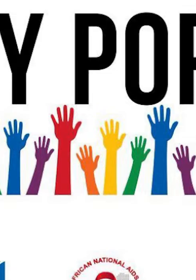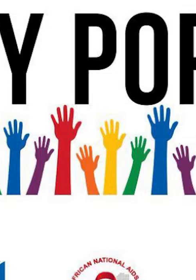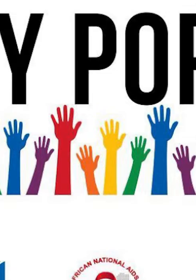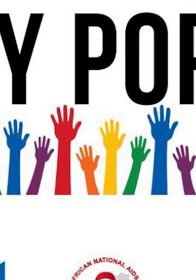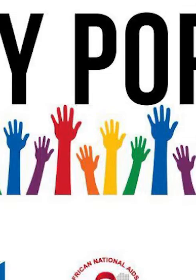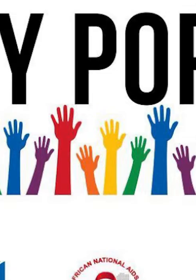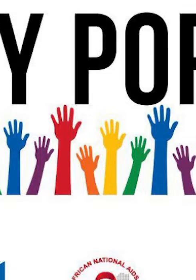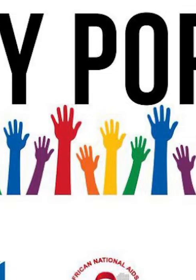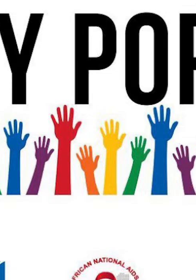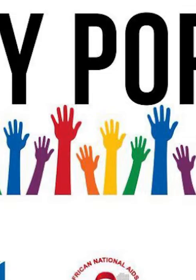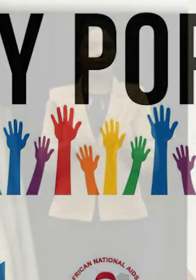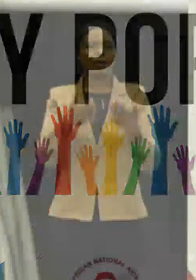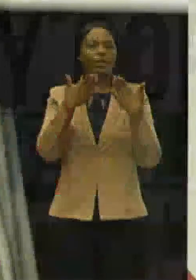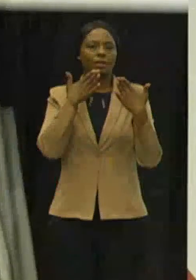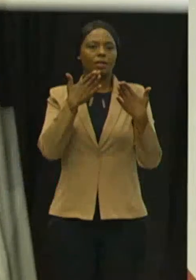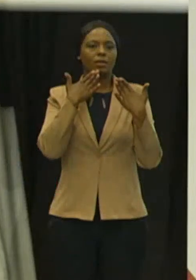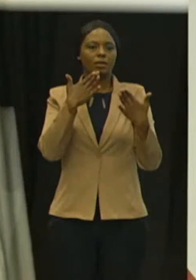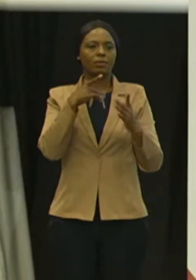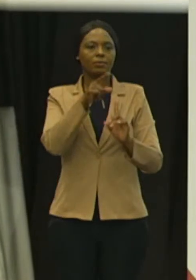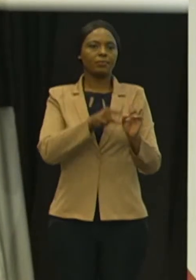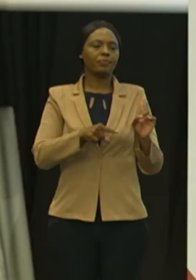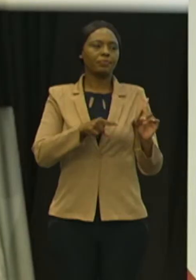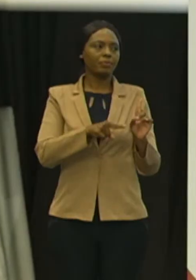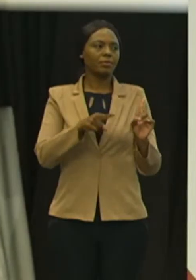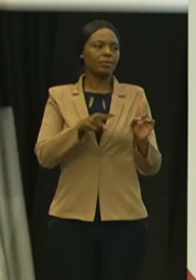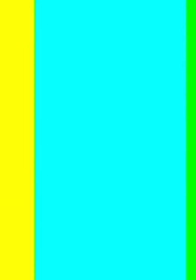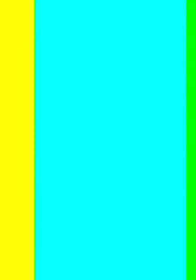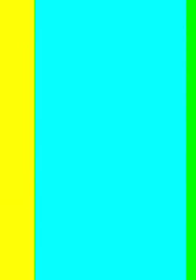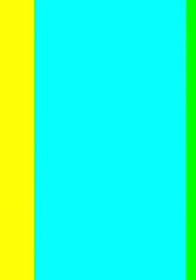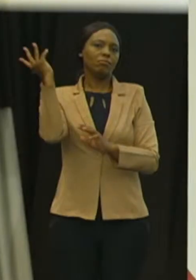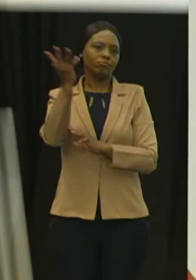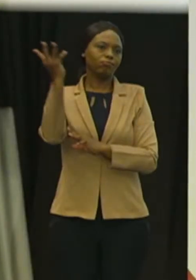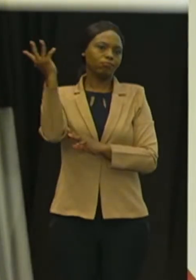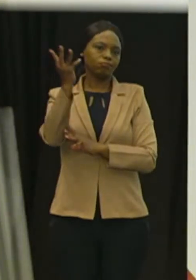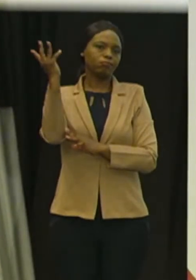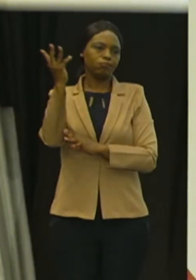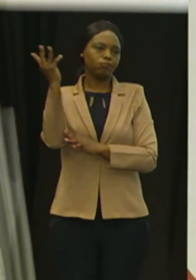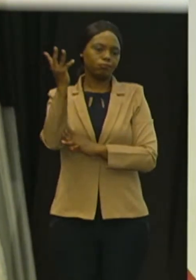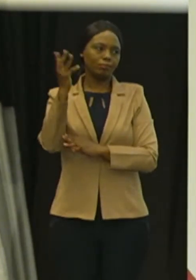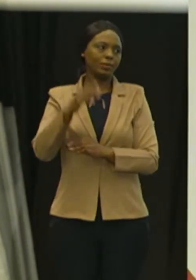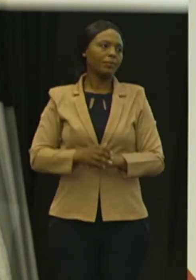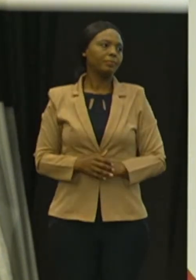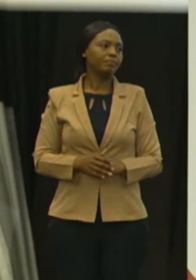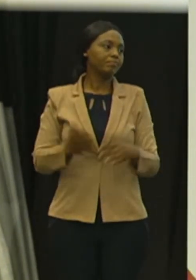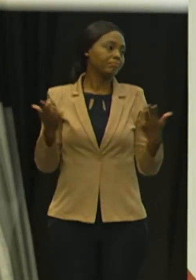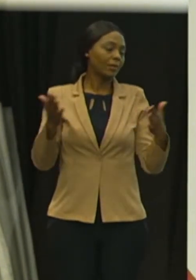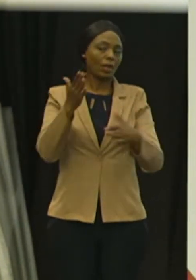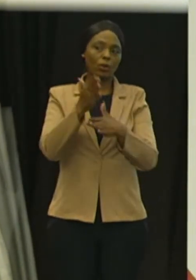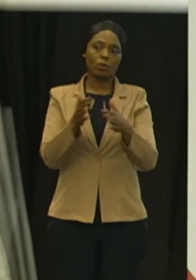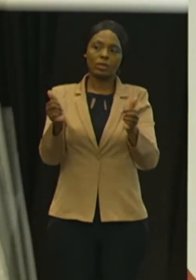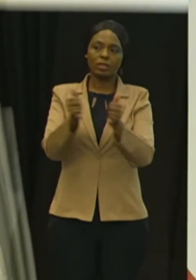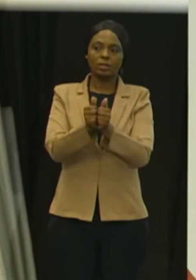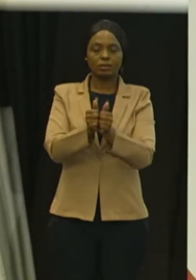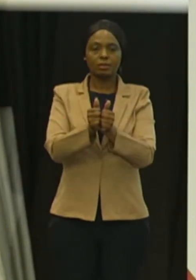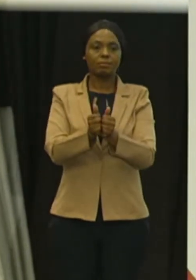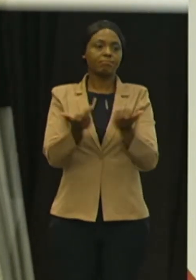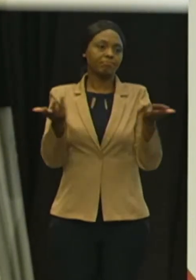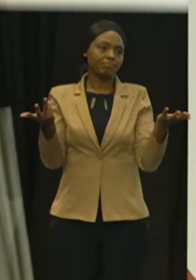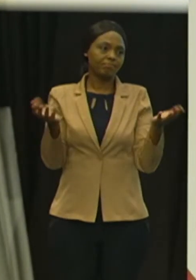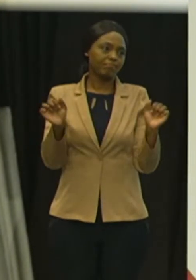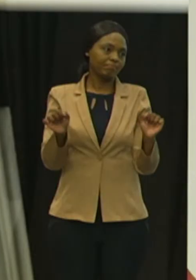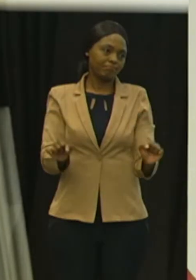Thank you, Sister Pasi, for rounding up this session. So colleagues, there we have it. We